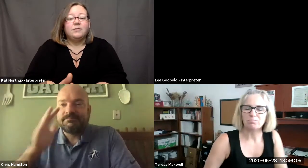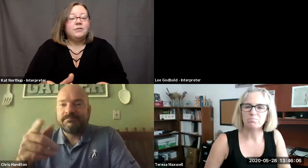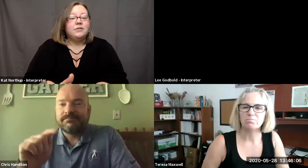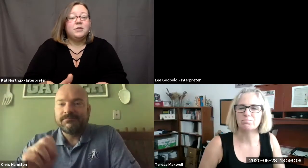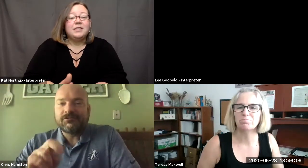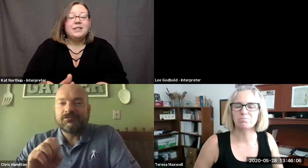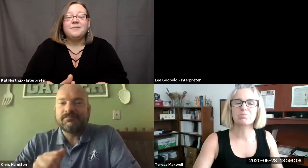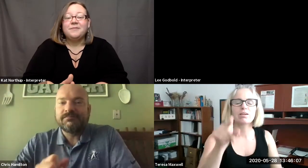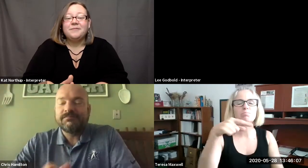Teresa?